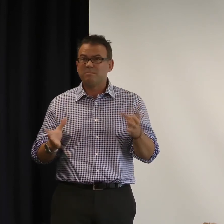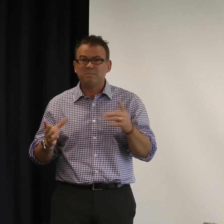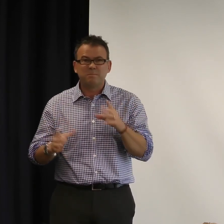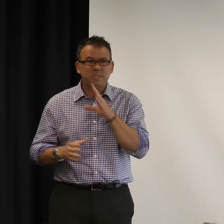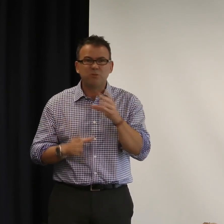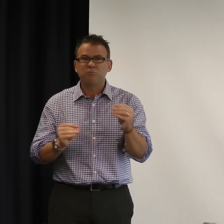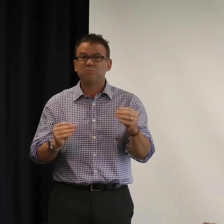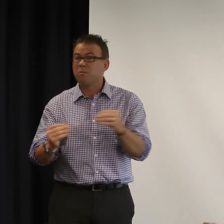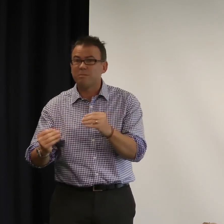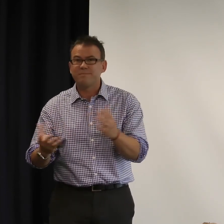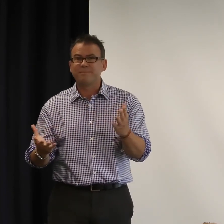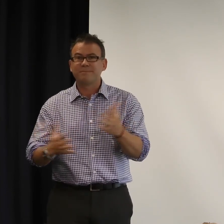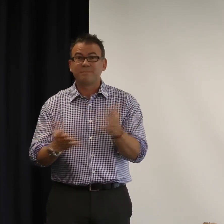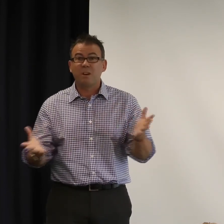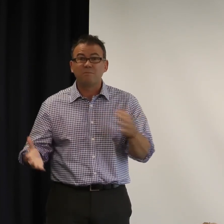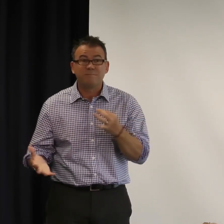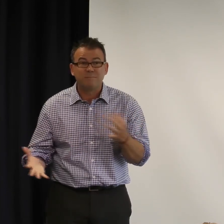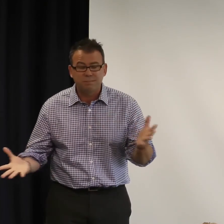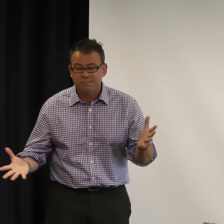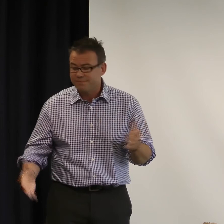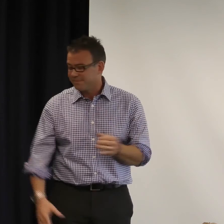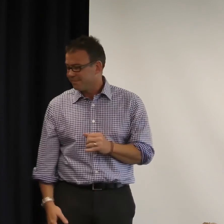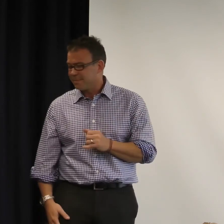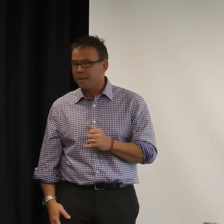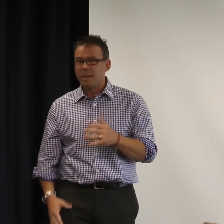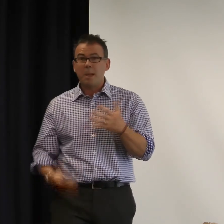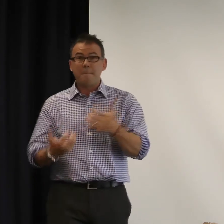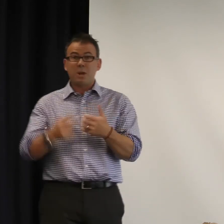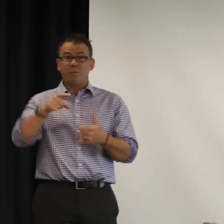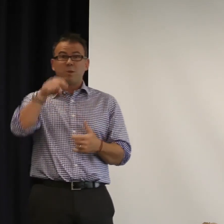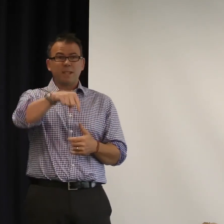memories of this man who's our father. So it's not here.